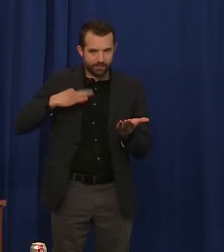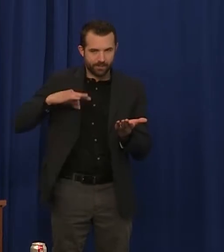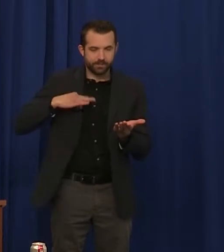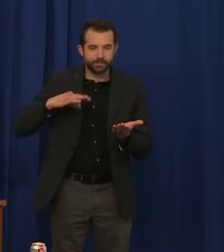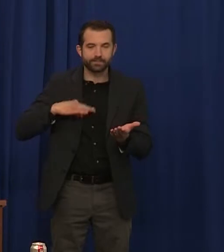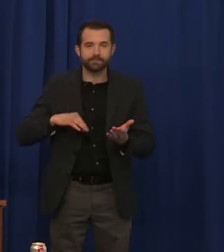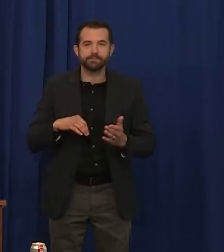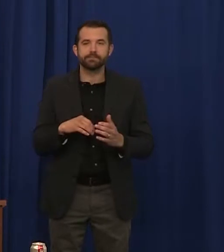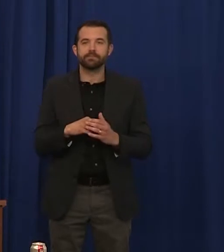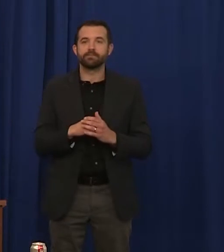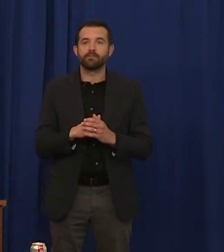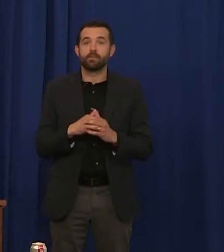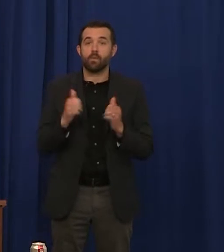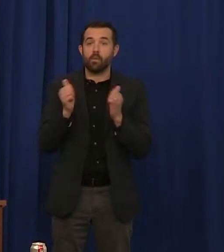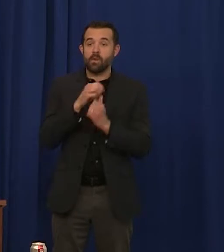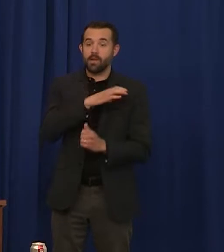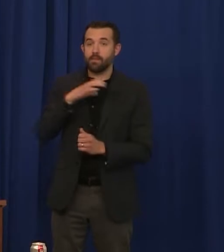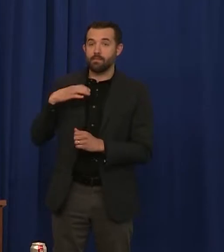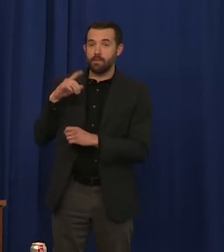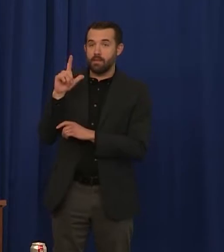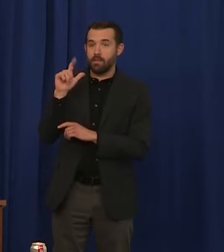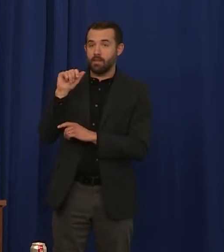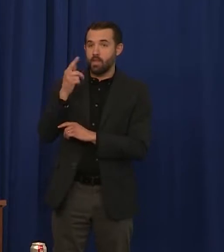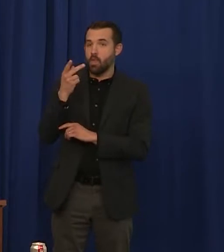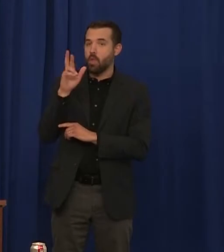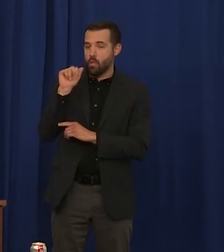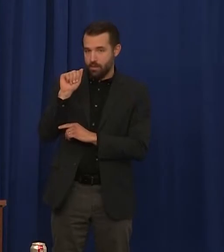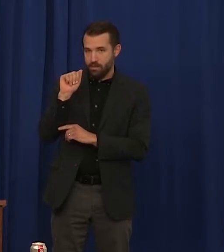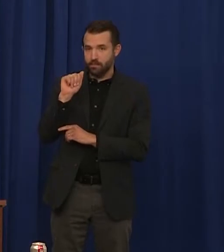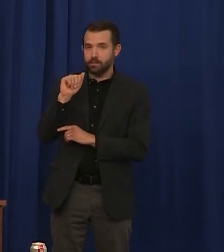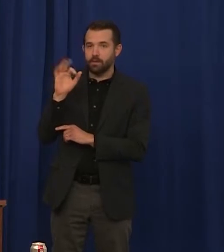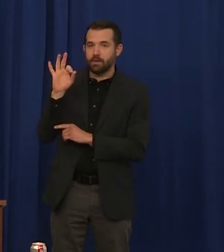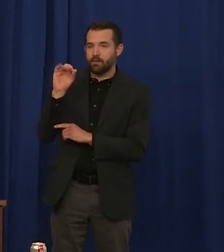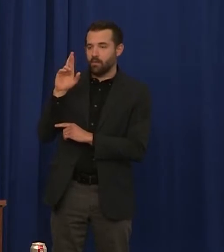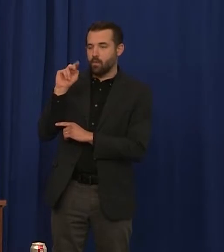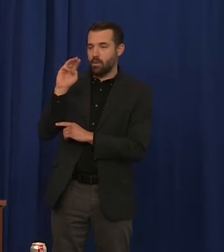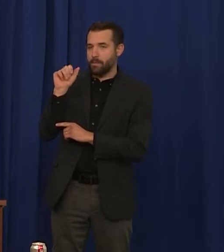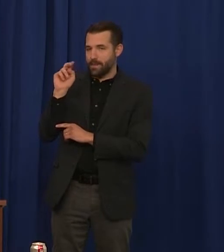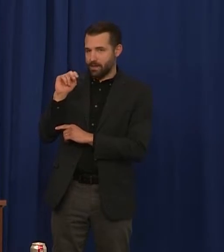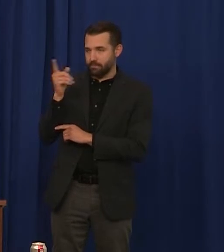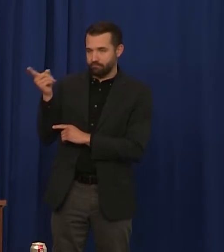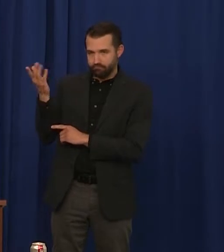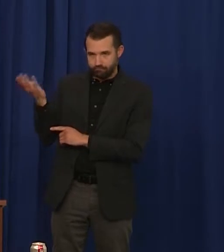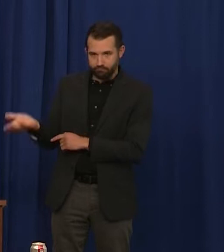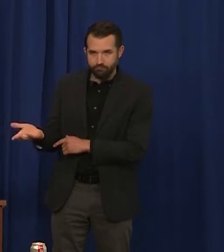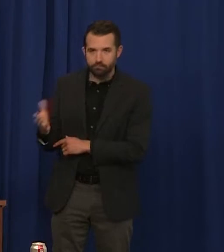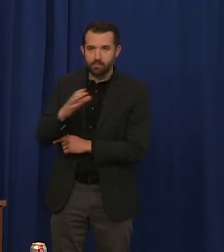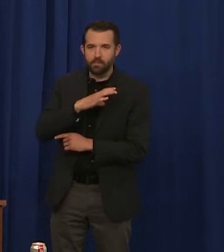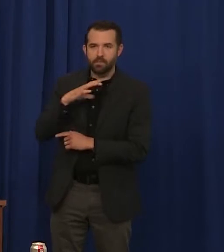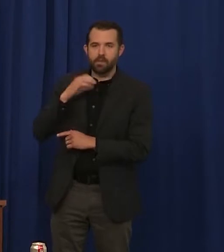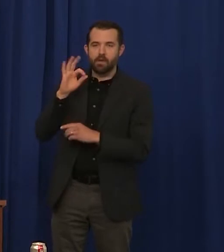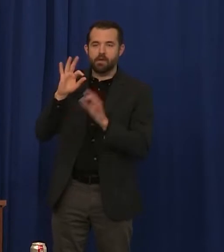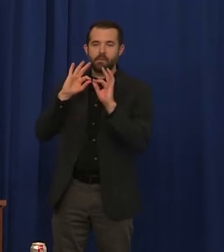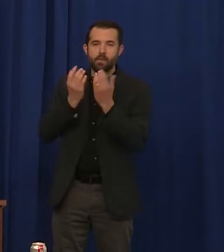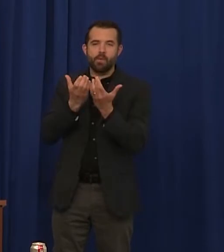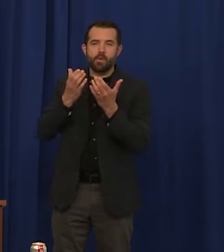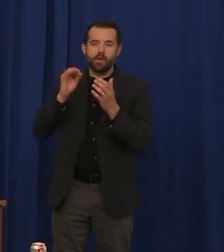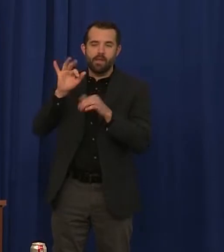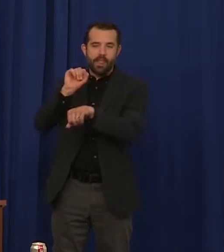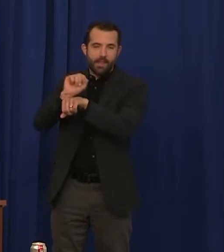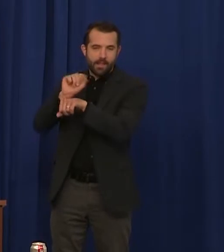I'm joined today by Commissioner Laura Fortman, the Commissioner of Maine's Department of Labor. We're here today to provide an update on